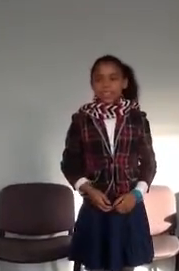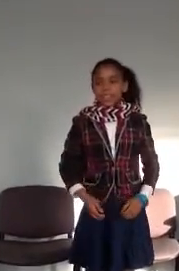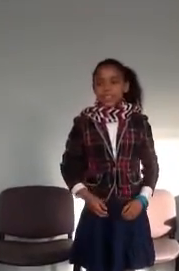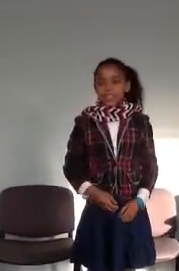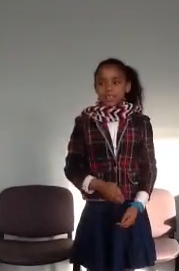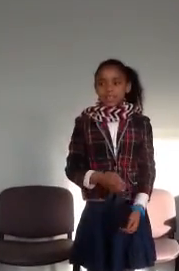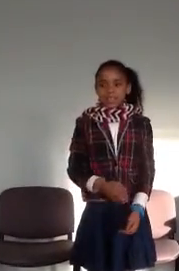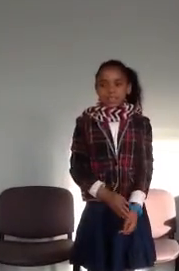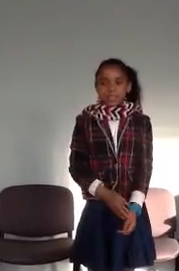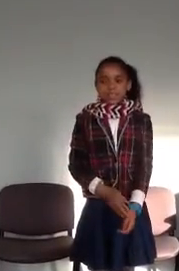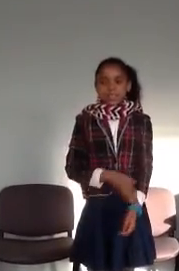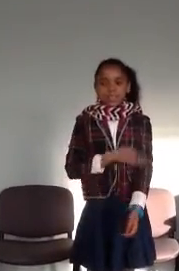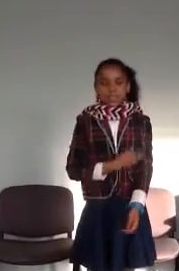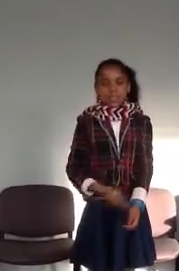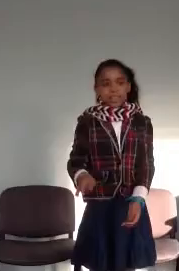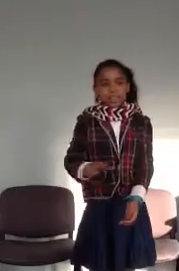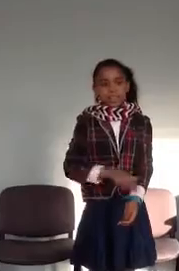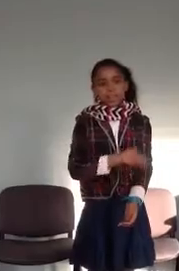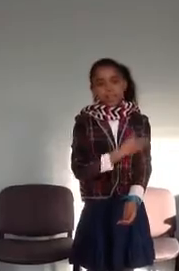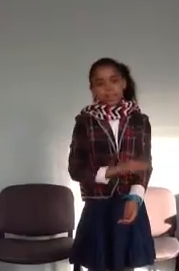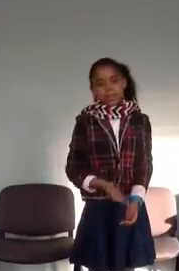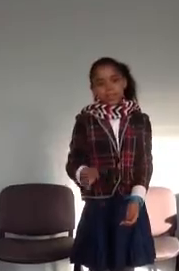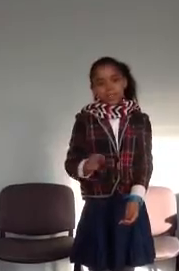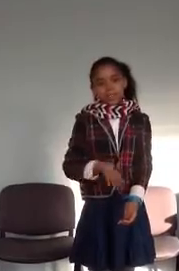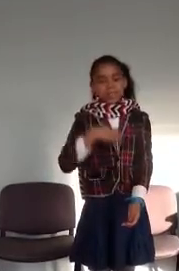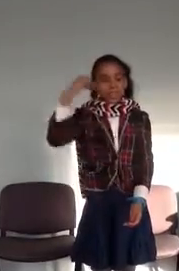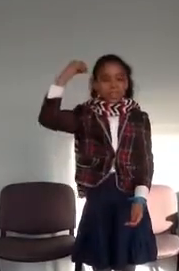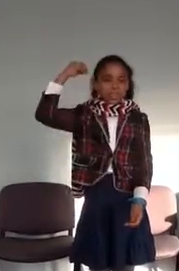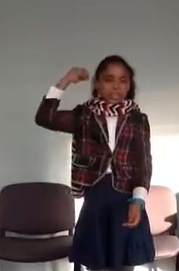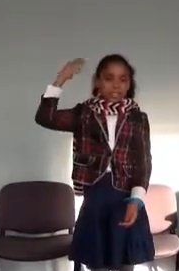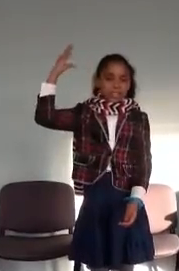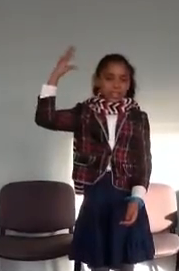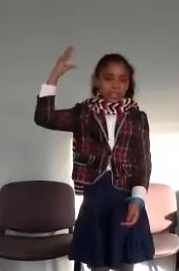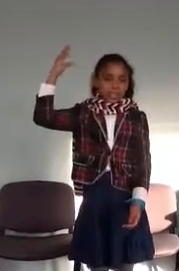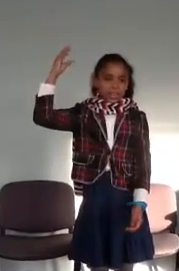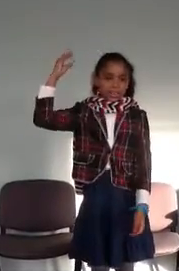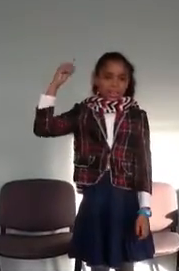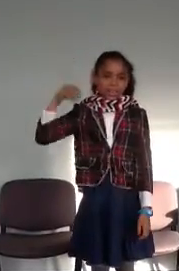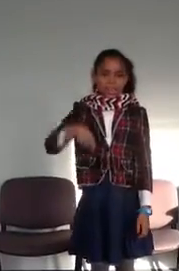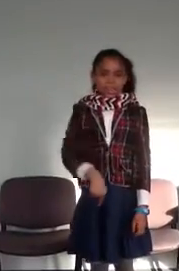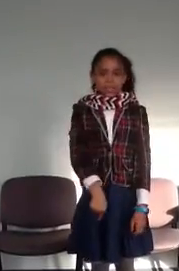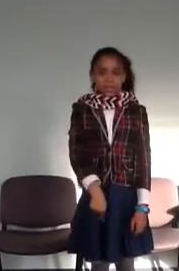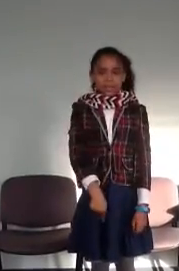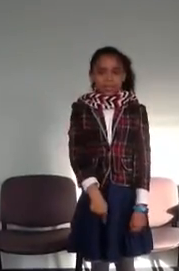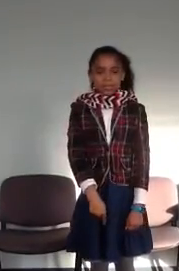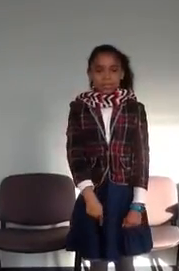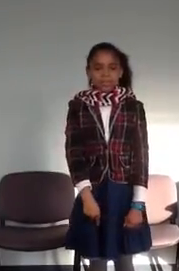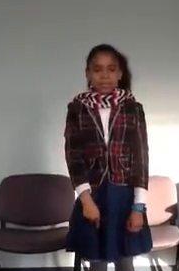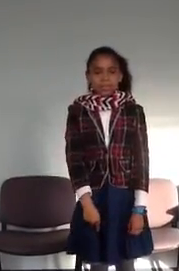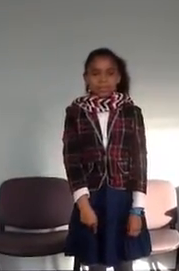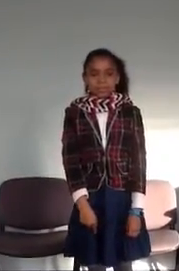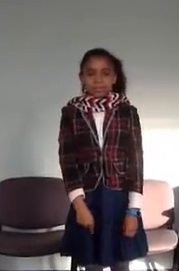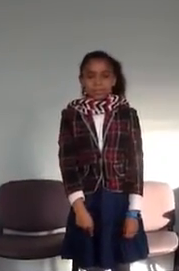let me be singing when the evening comes. Bless